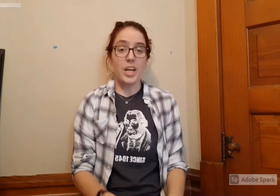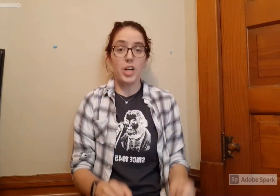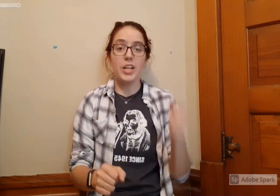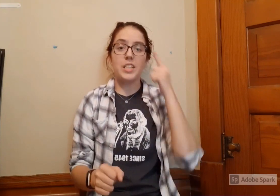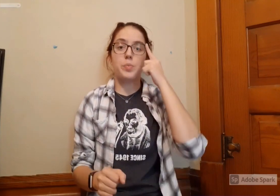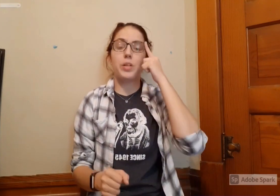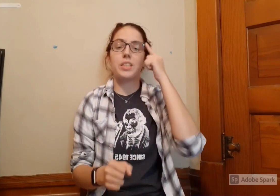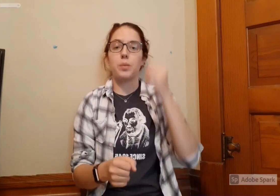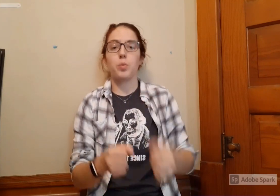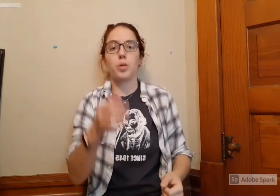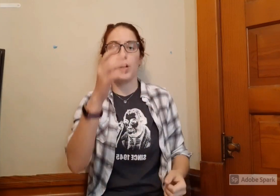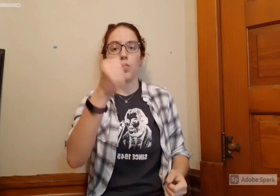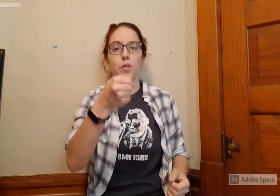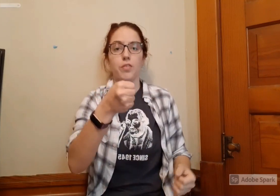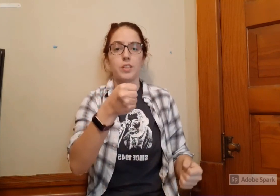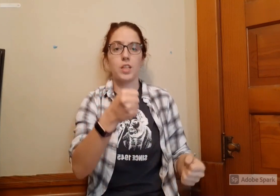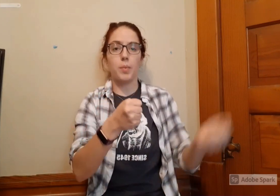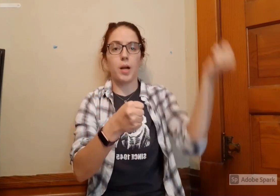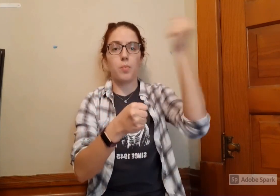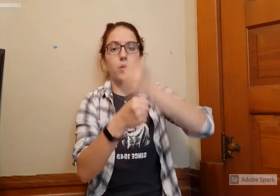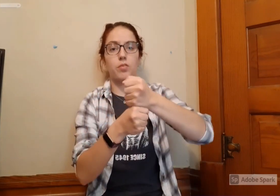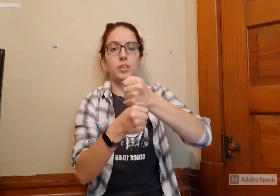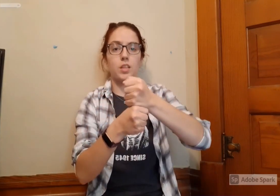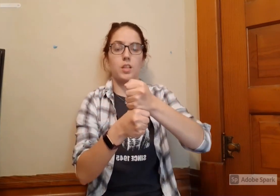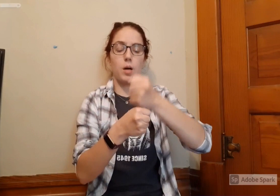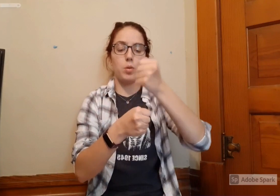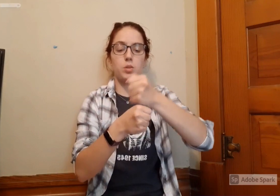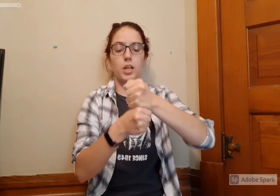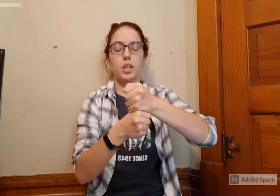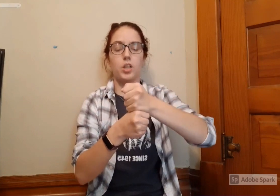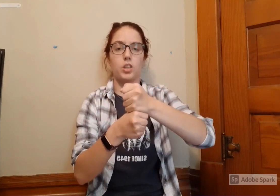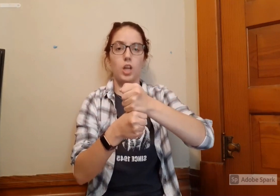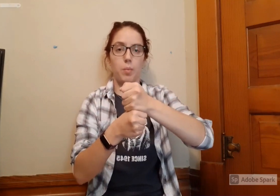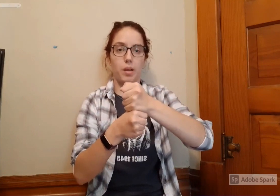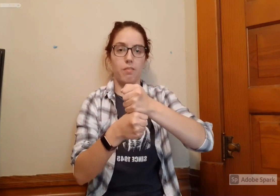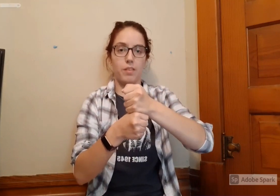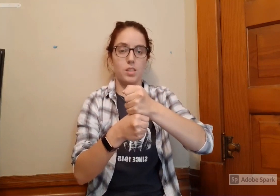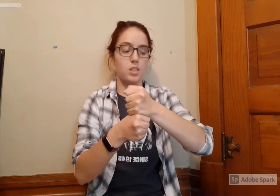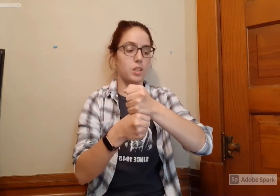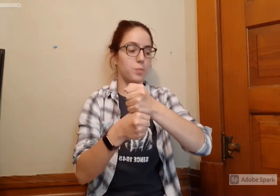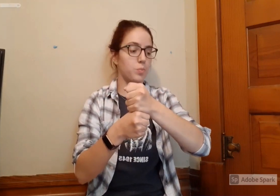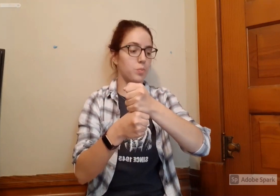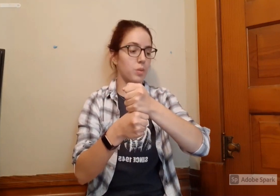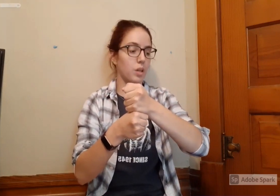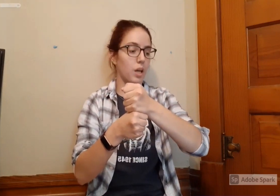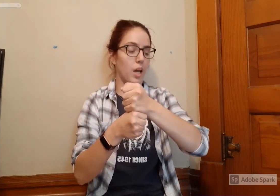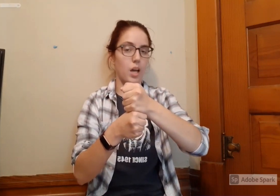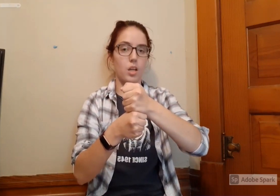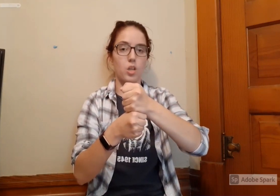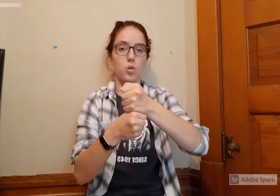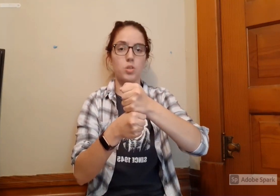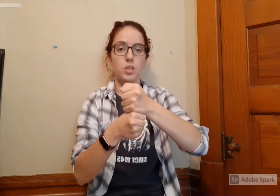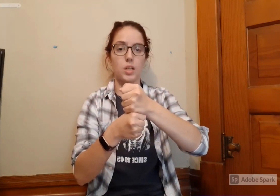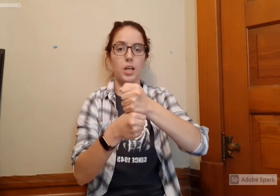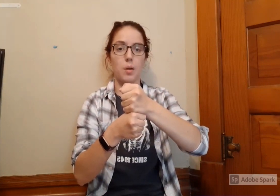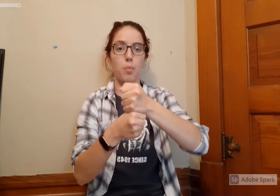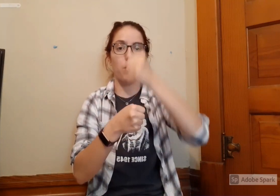Year is pretty simple. You have one fist on the bottom, one fist on the top, most likely your dominant fist. and you just kind of bring